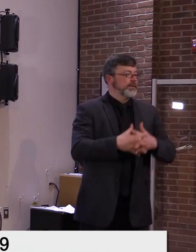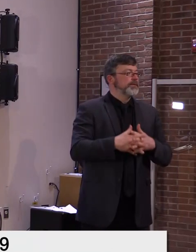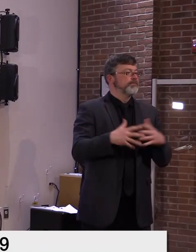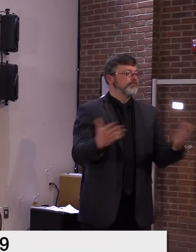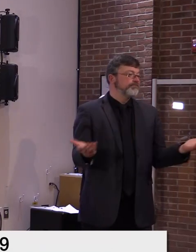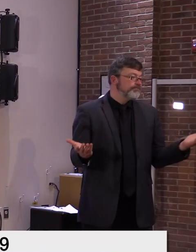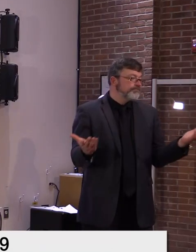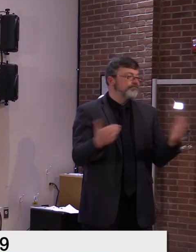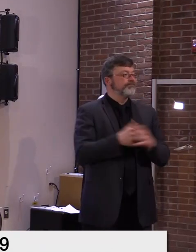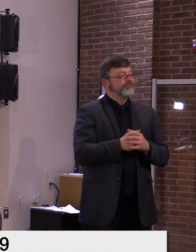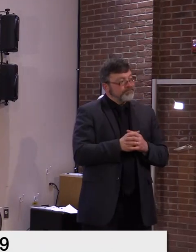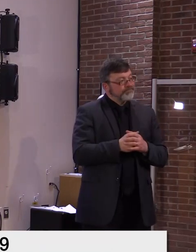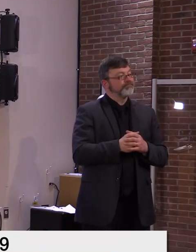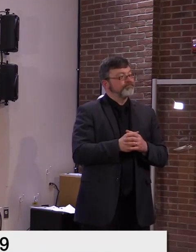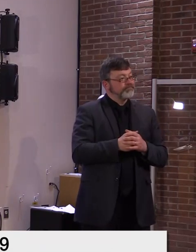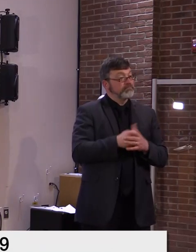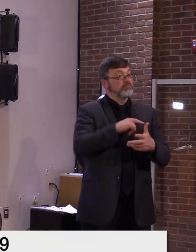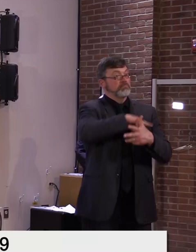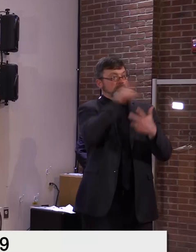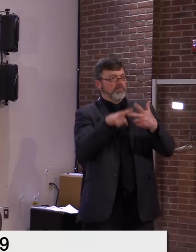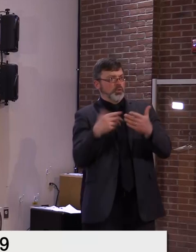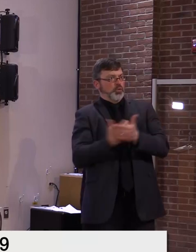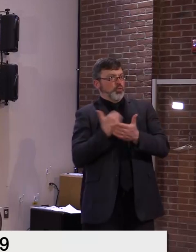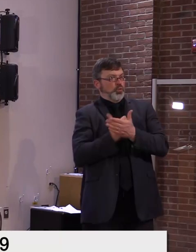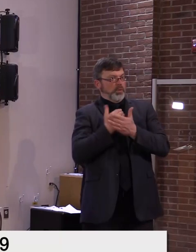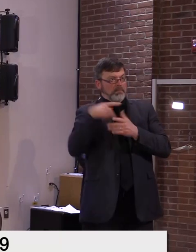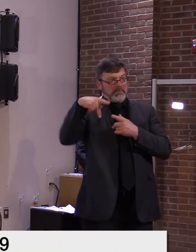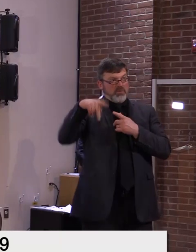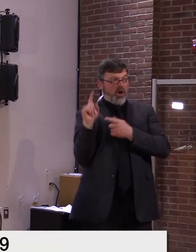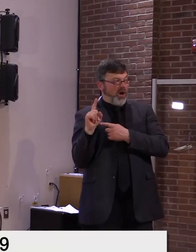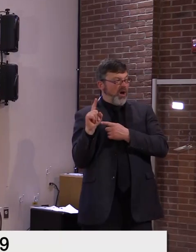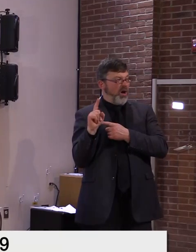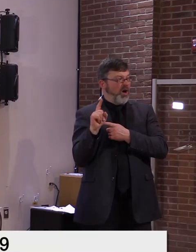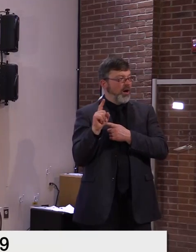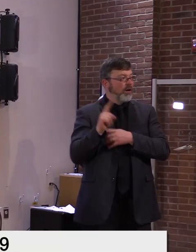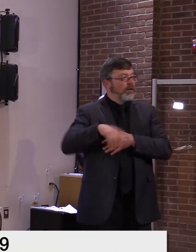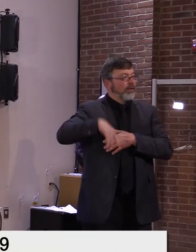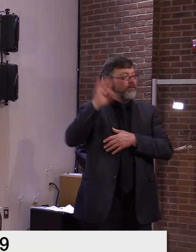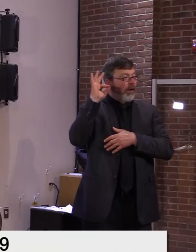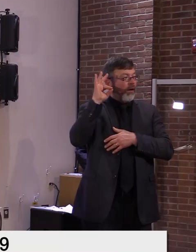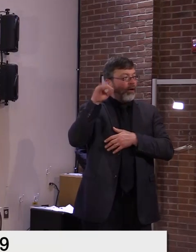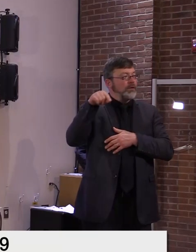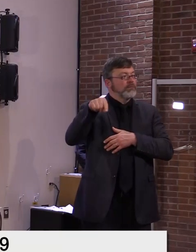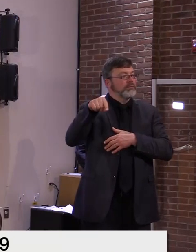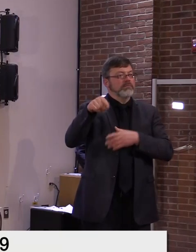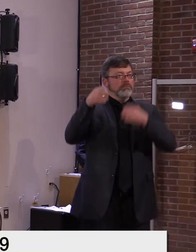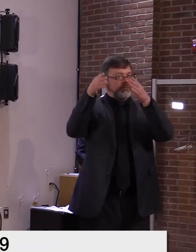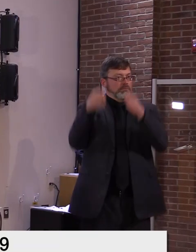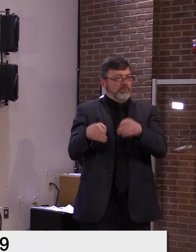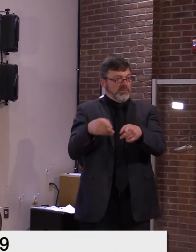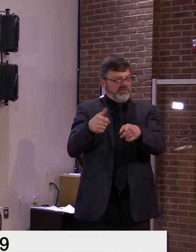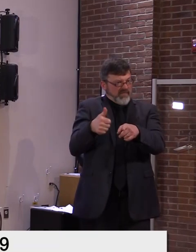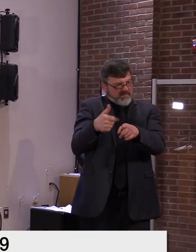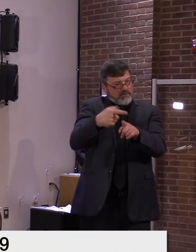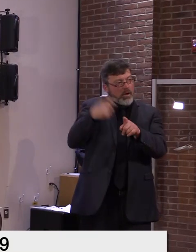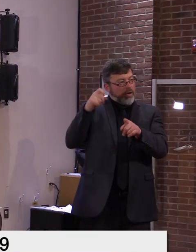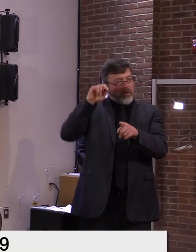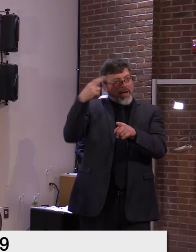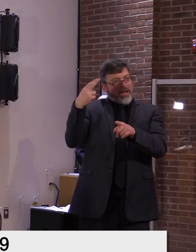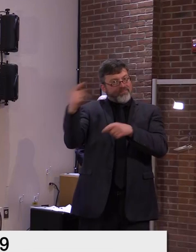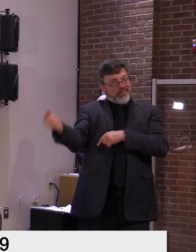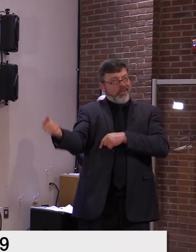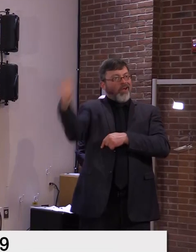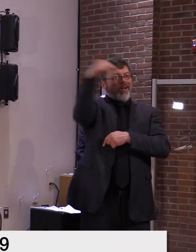Regarding the P1 specimen, this was actually found in a New Hampshire resident who was being tested in